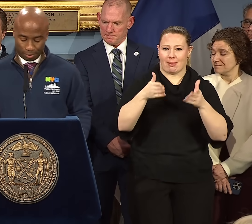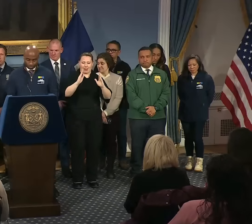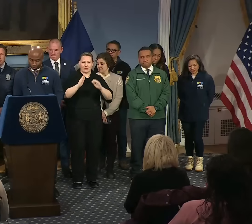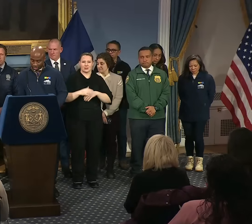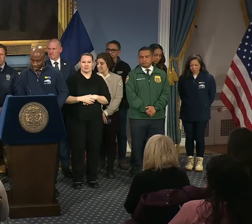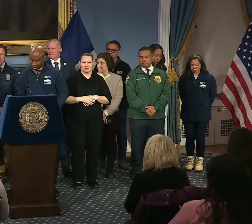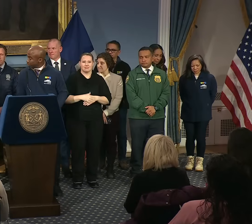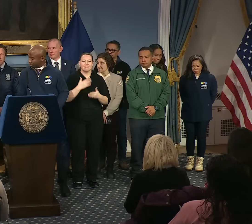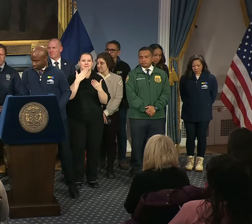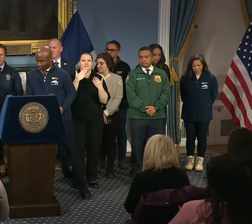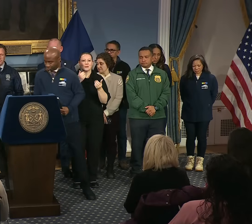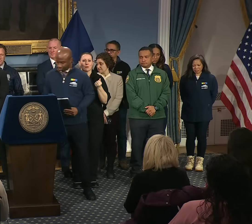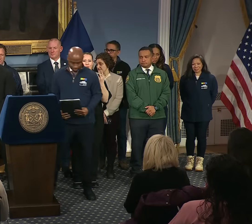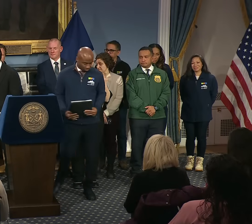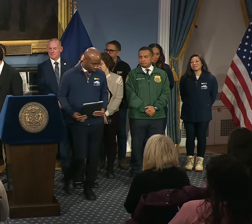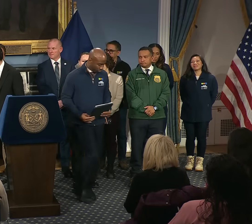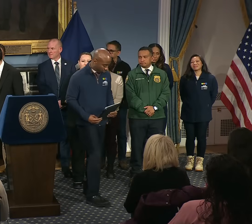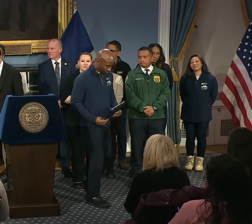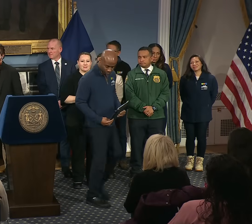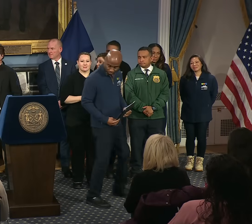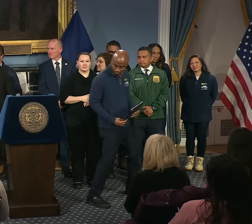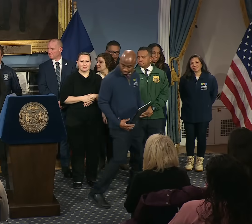much.